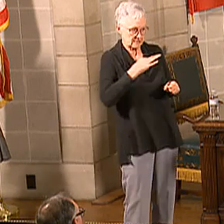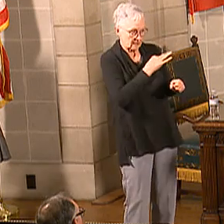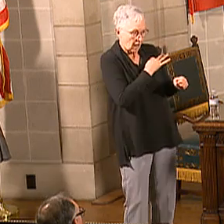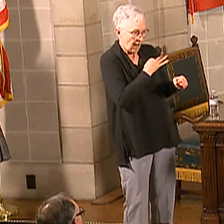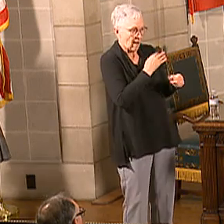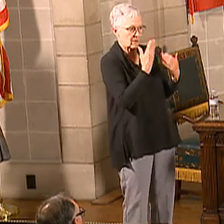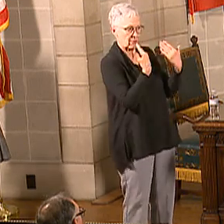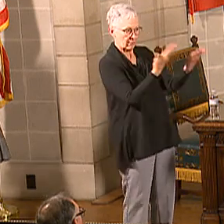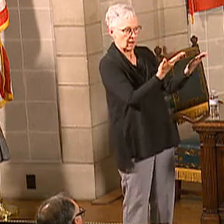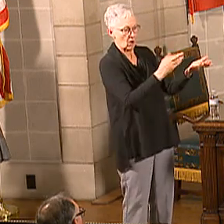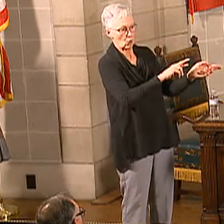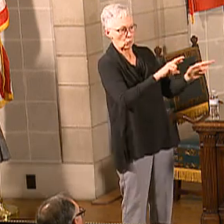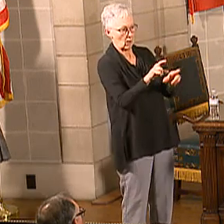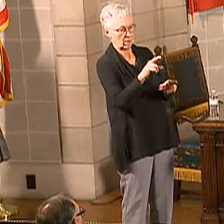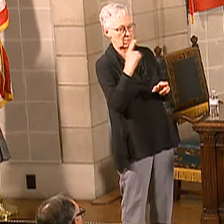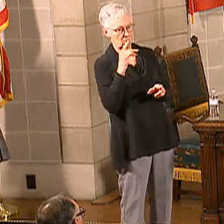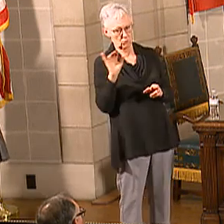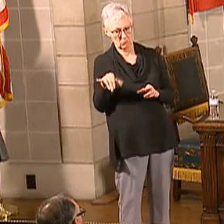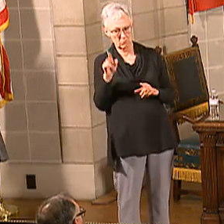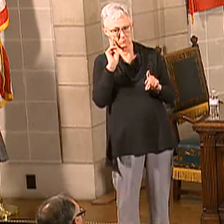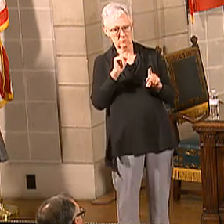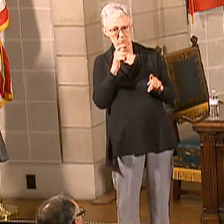need medical care, that as well.